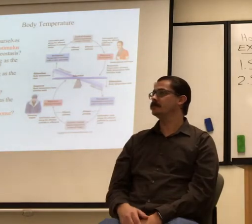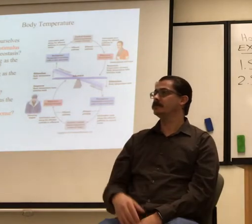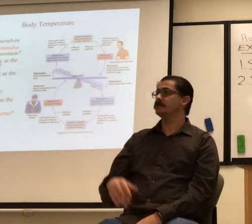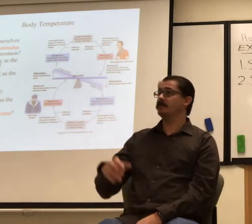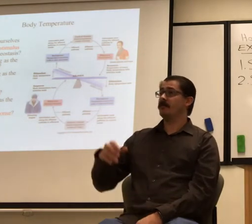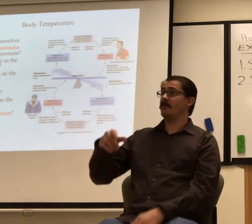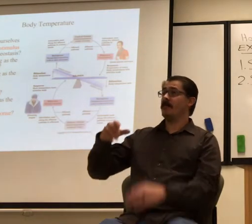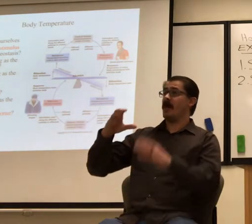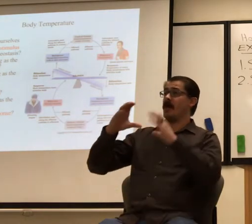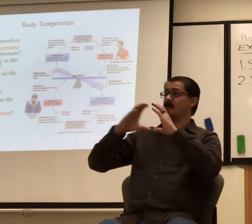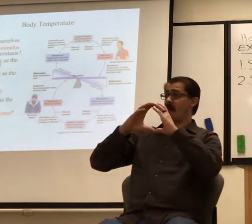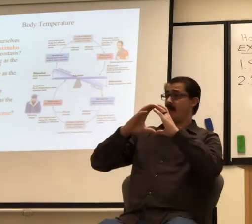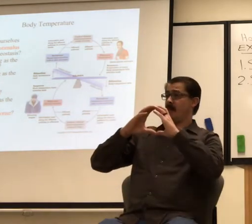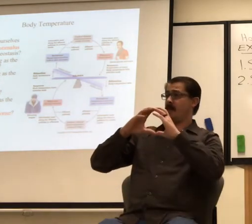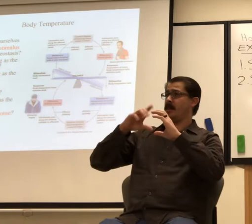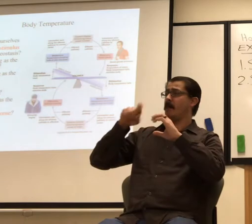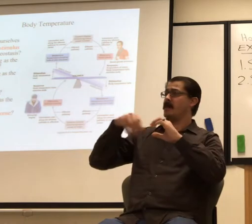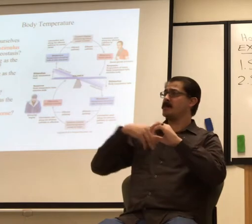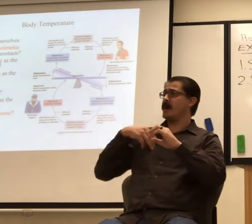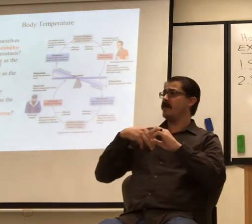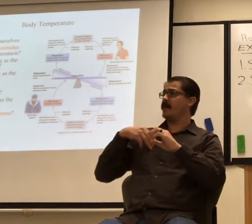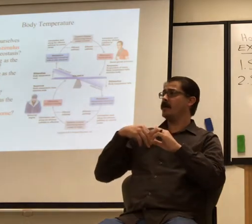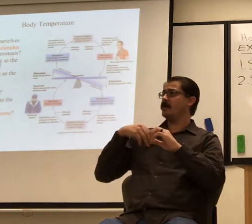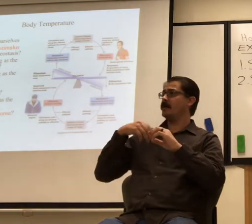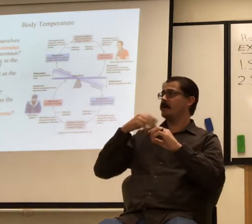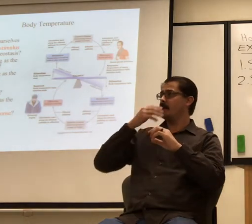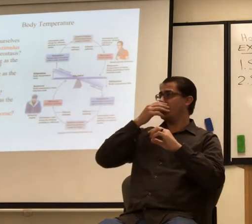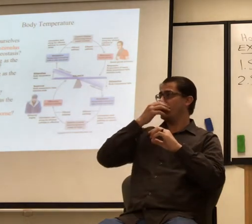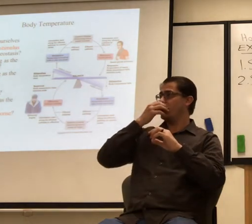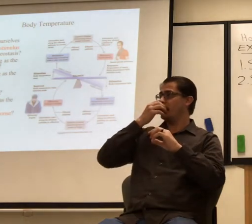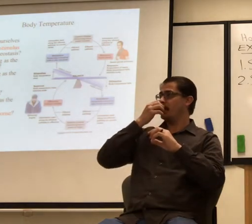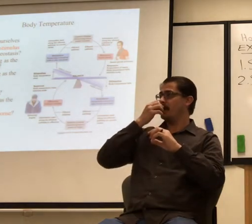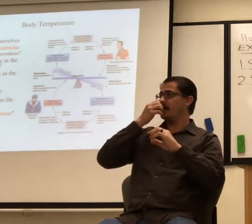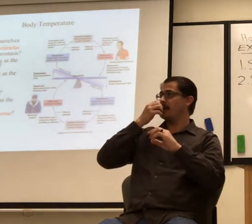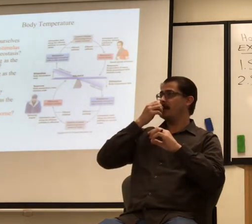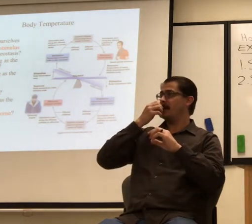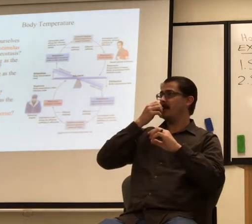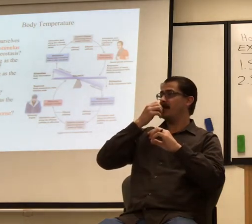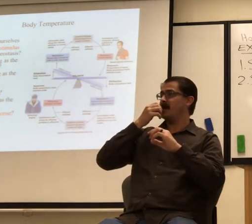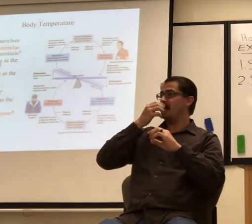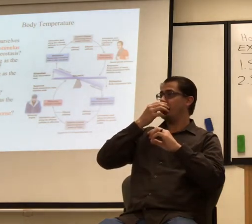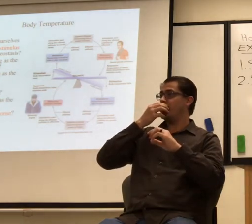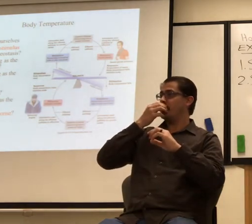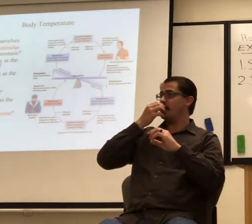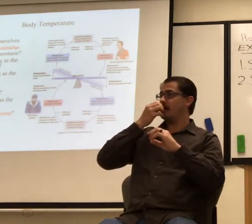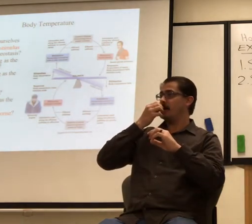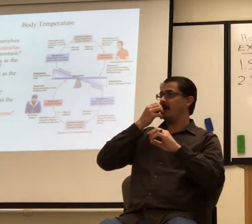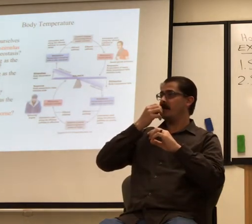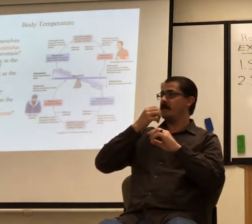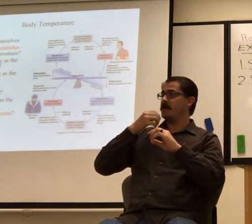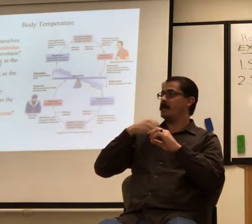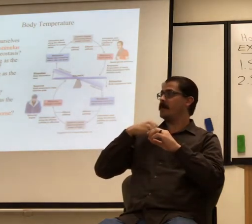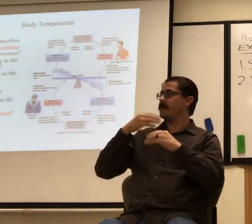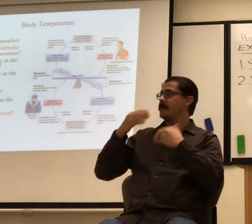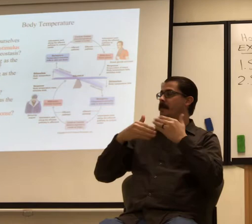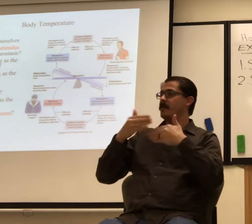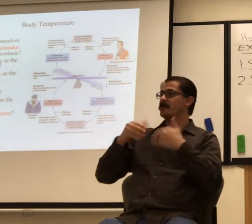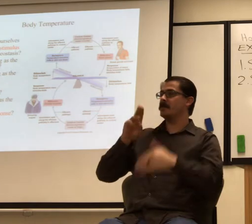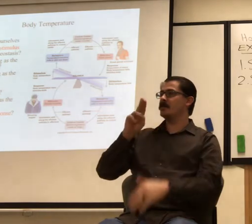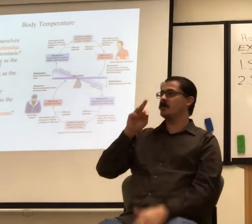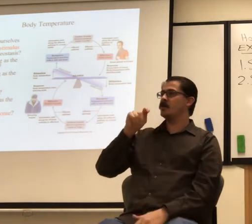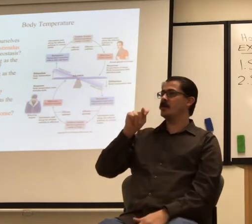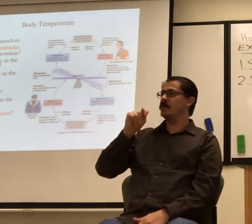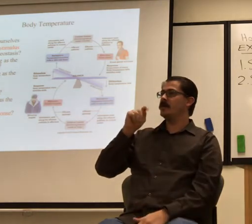Cells have to have a communication to some CPU, to some computer, to some processing unit that can take